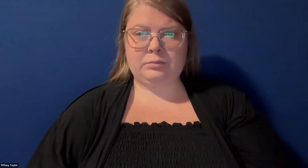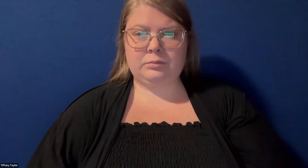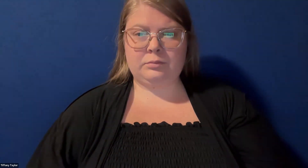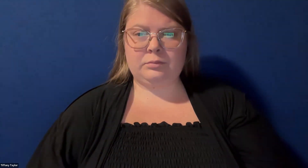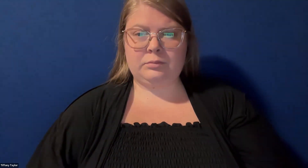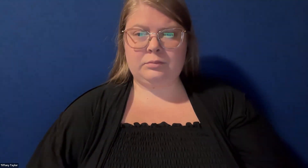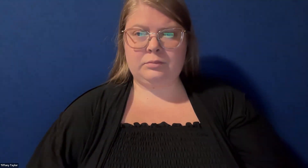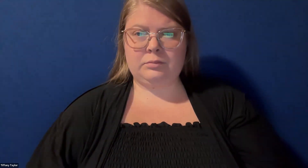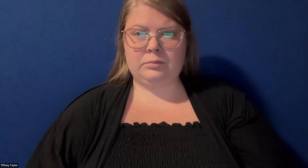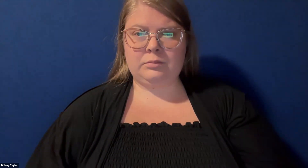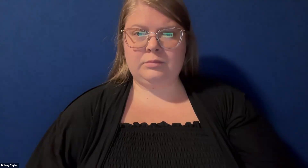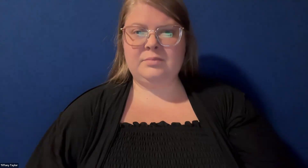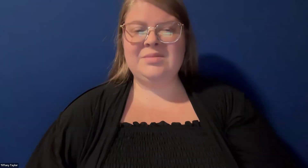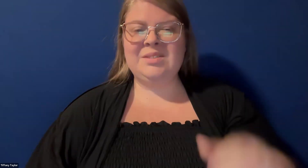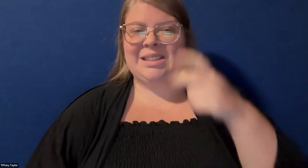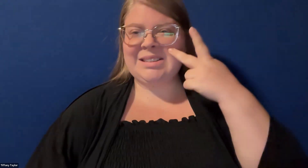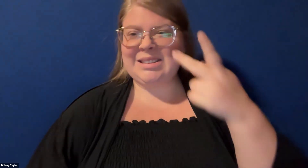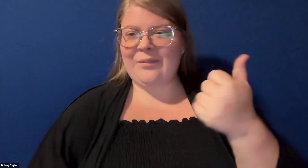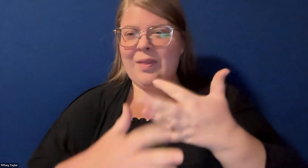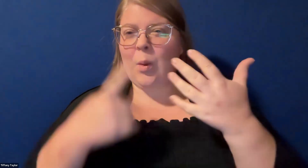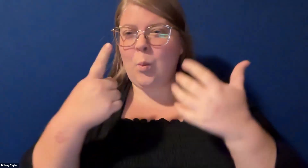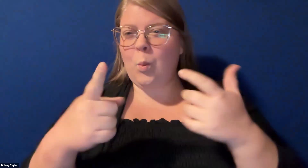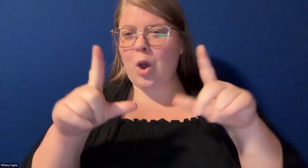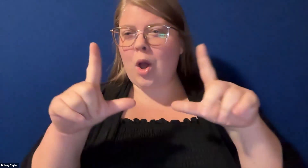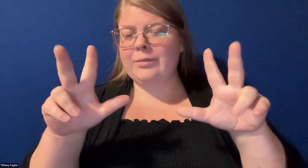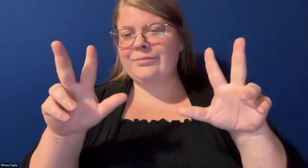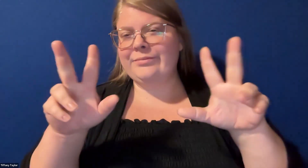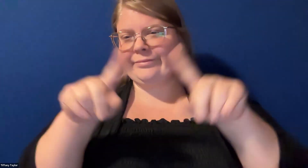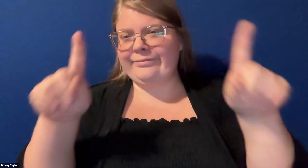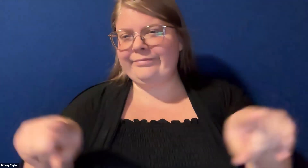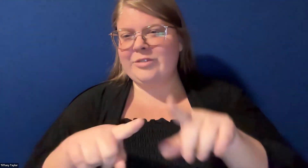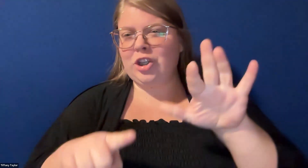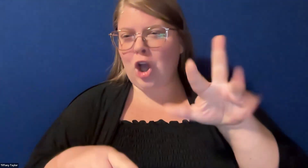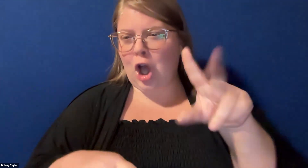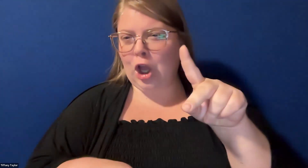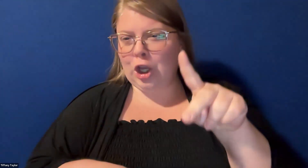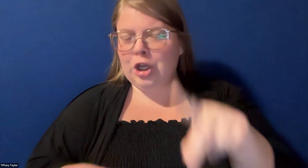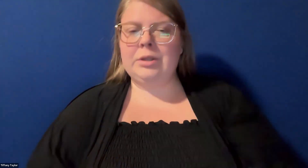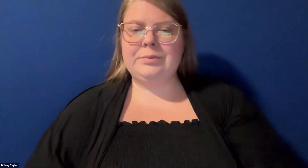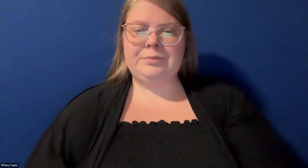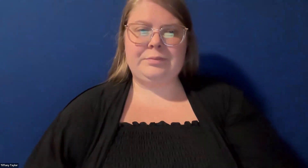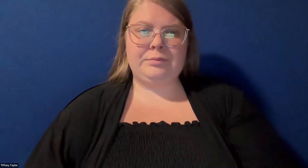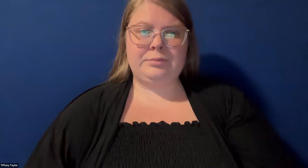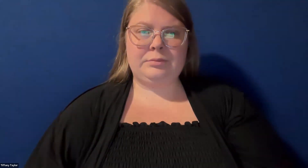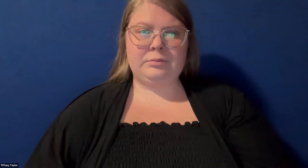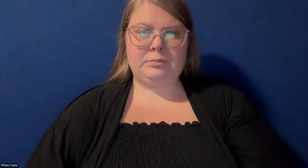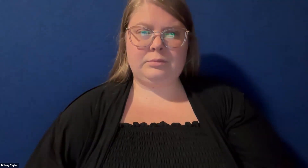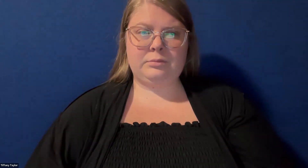one thing, one card. So you can count as a card or postcard. So if I click in here and press tab, then